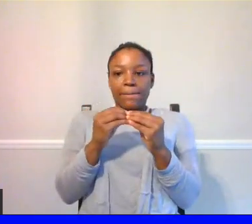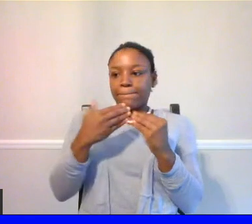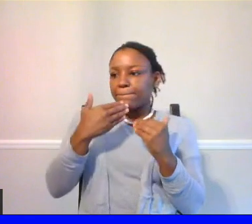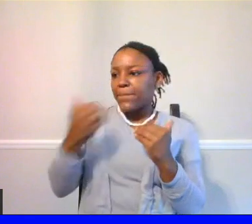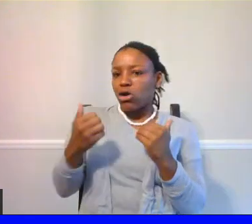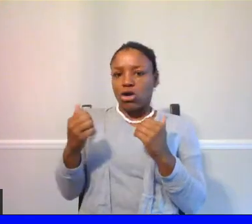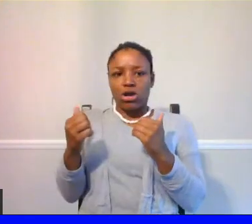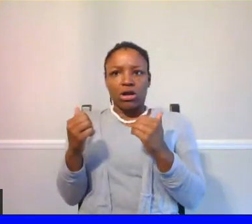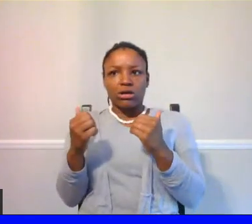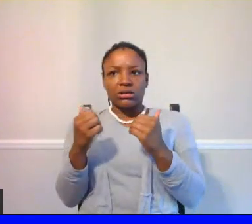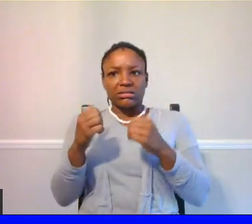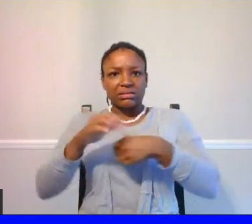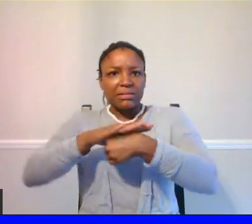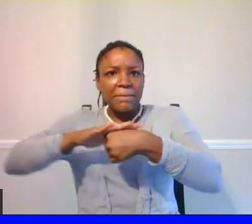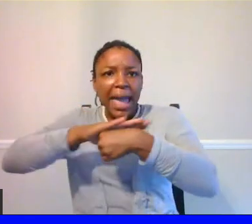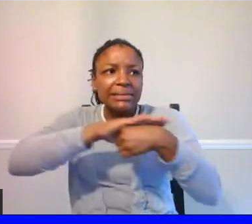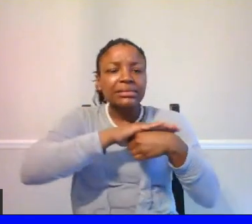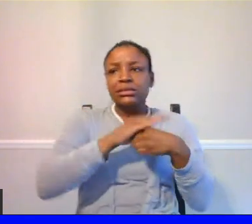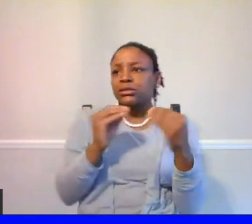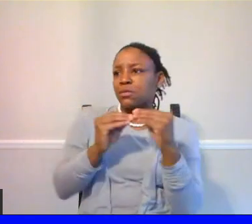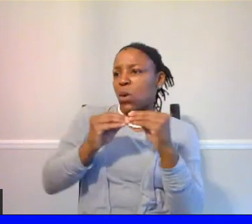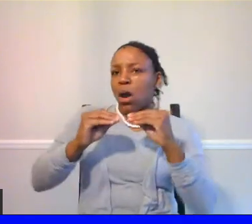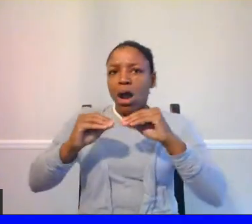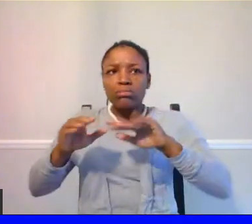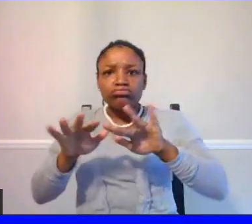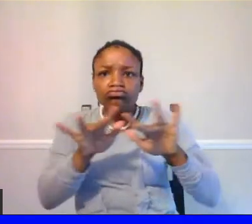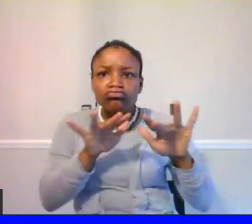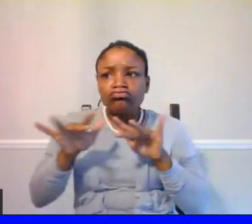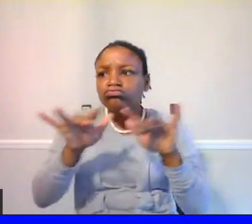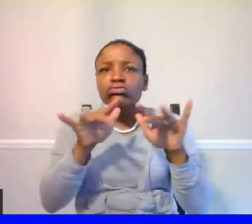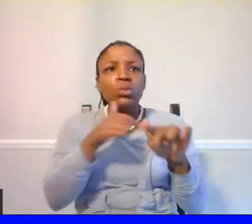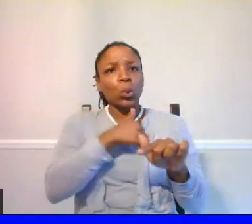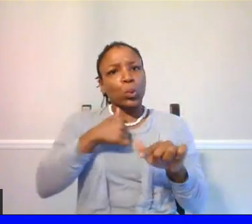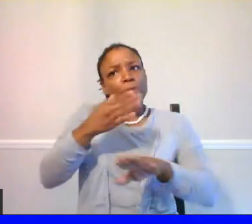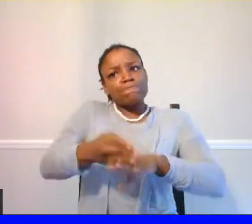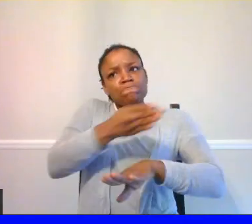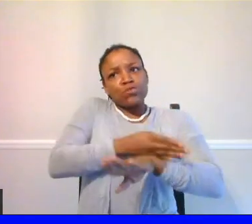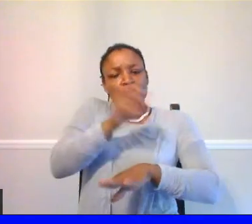the case, and we realize,